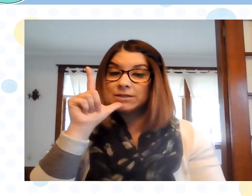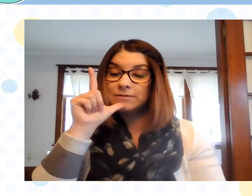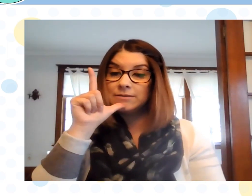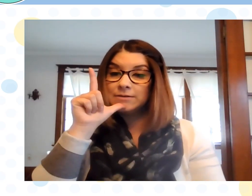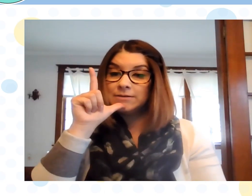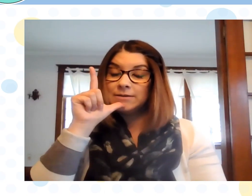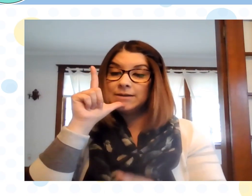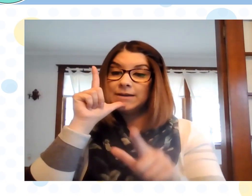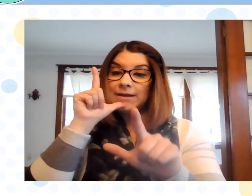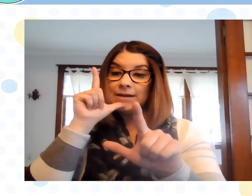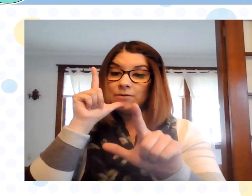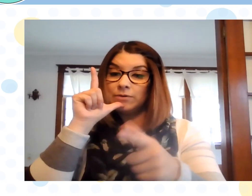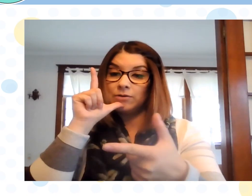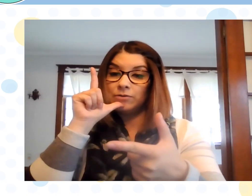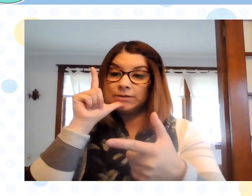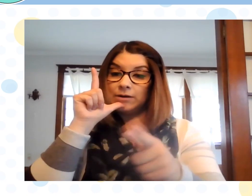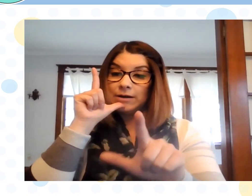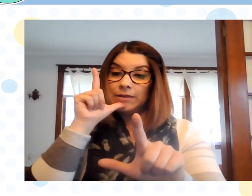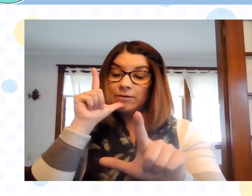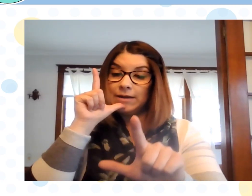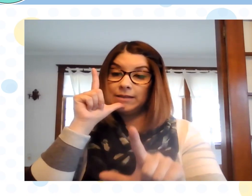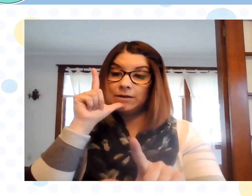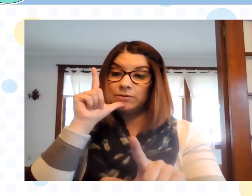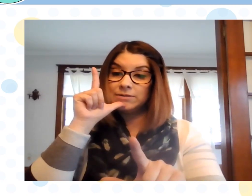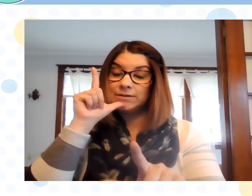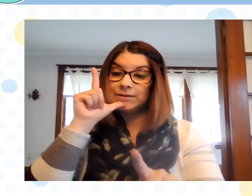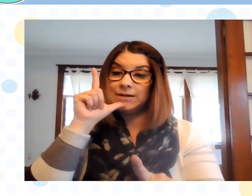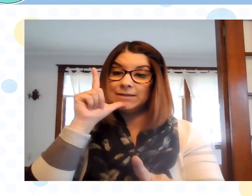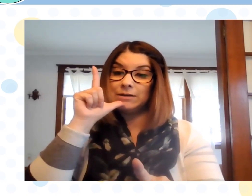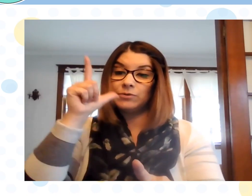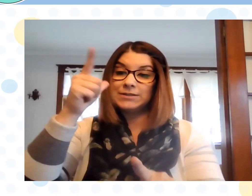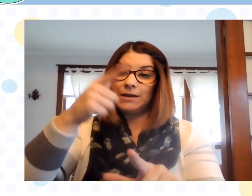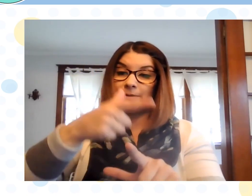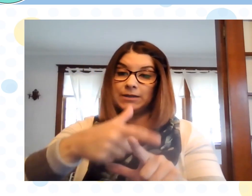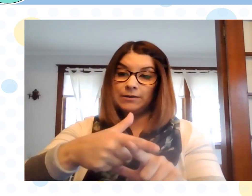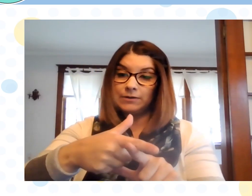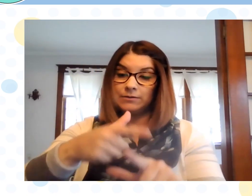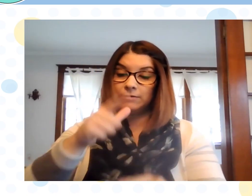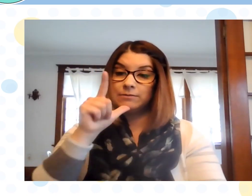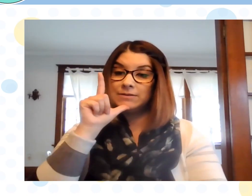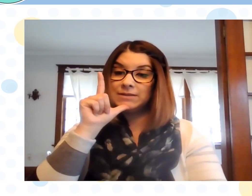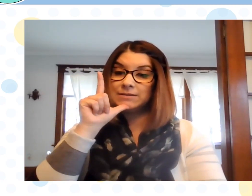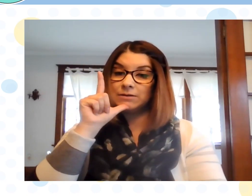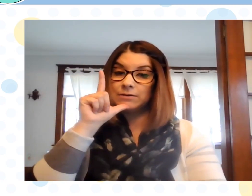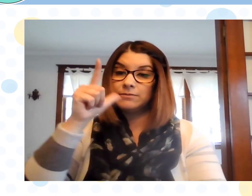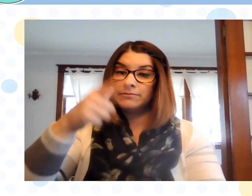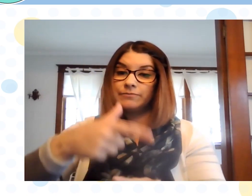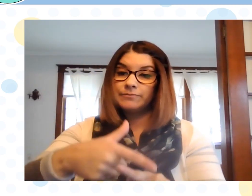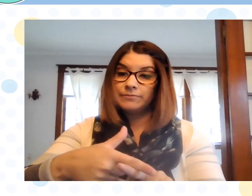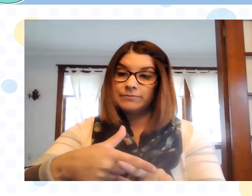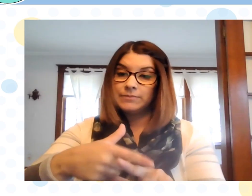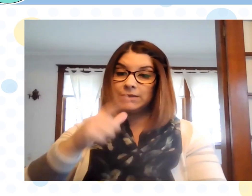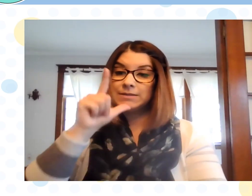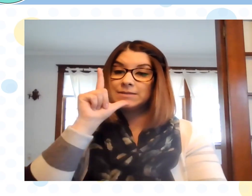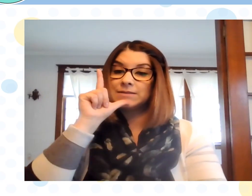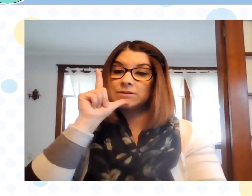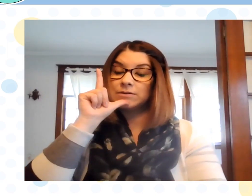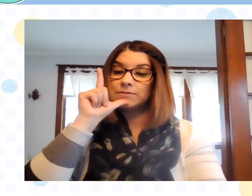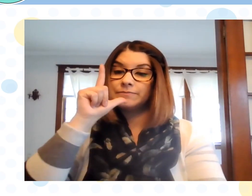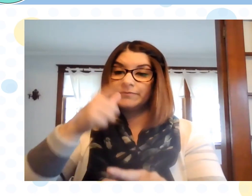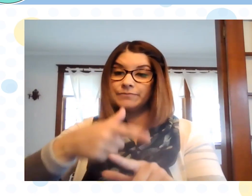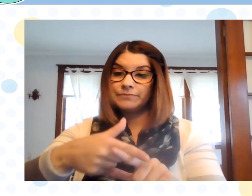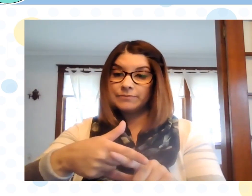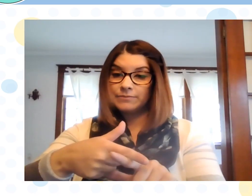chin, and we're holding our other L out, and then we're tapping it on there. Sister. Sister.